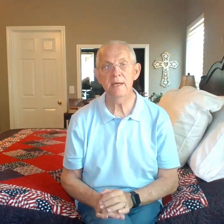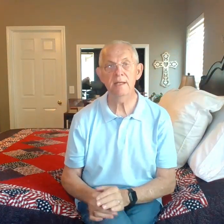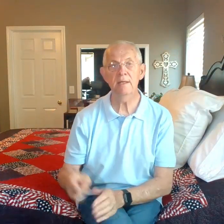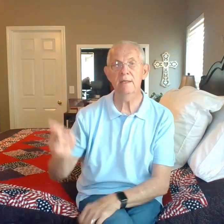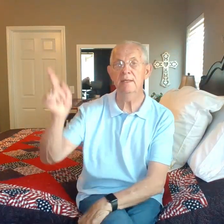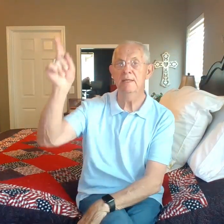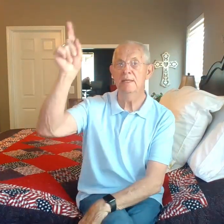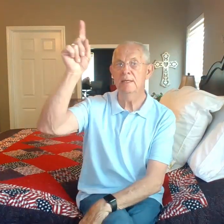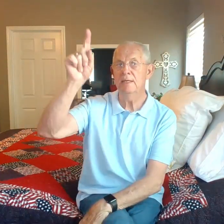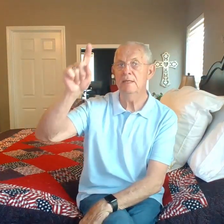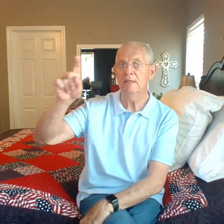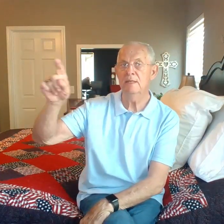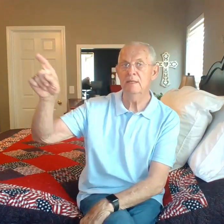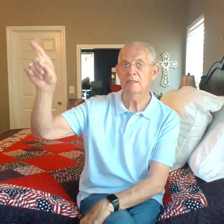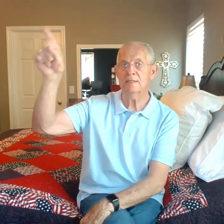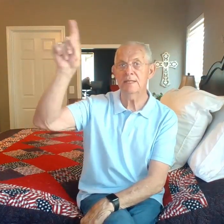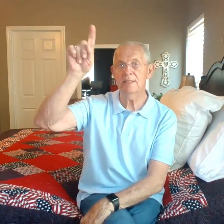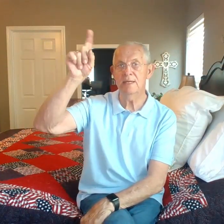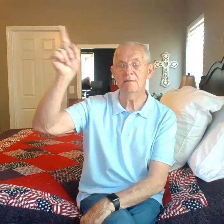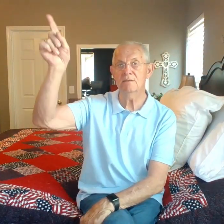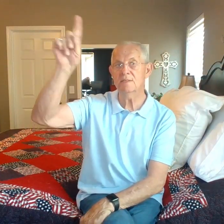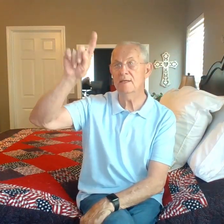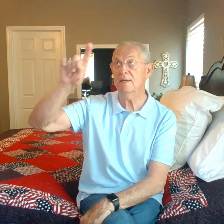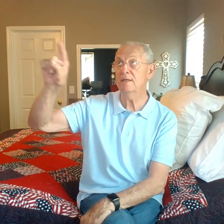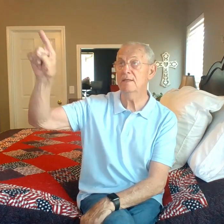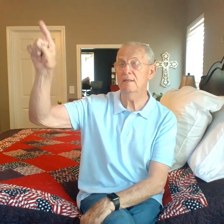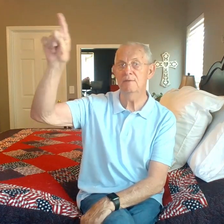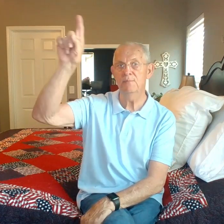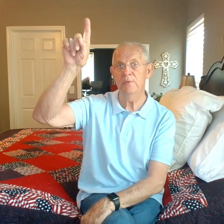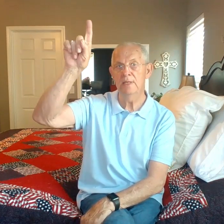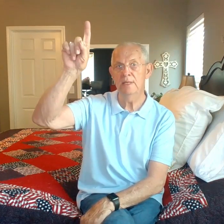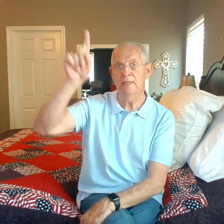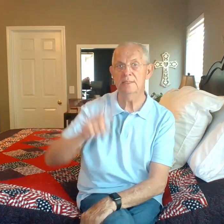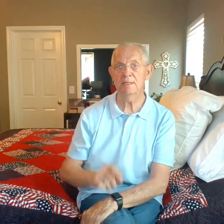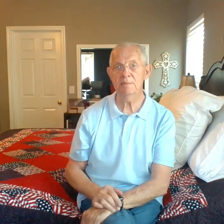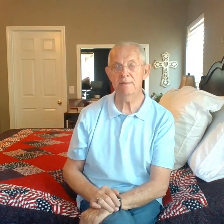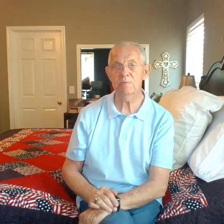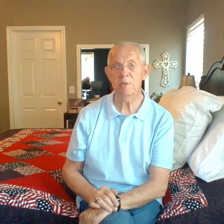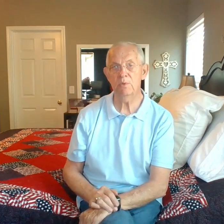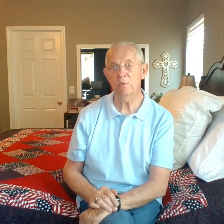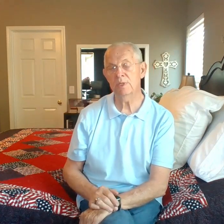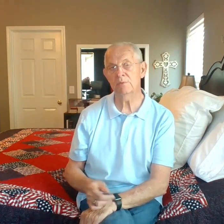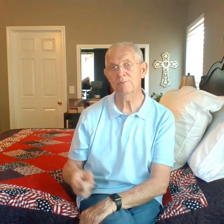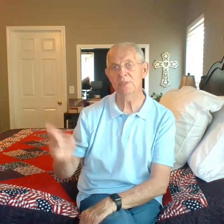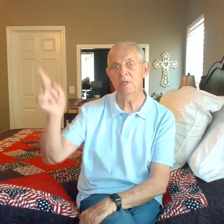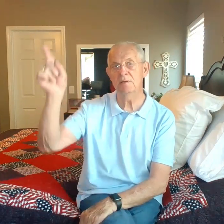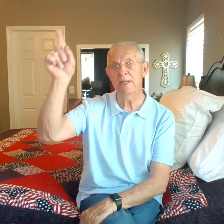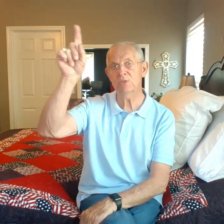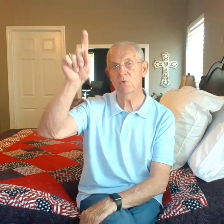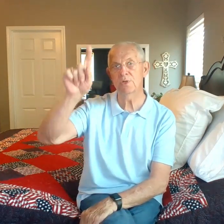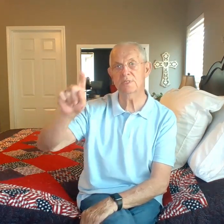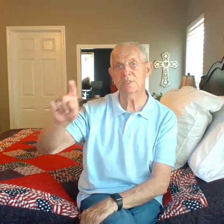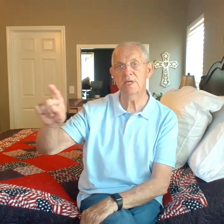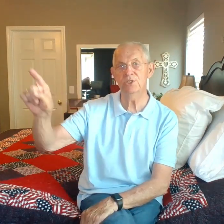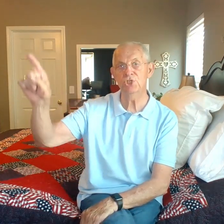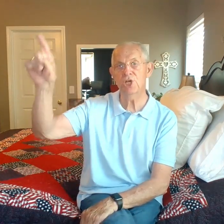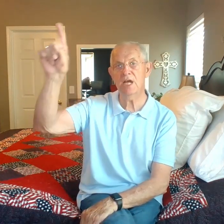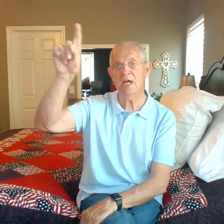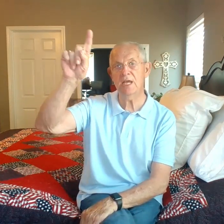Sun is like that. Sun. Sometimes people the next word is sunshine,